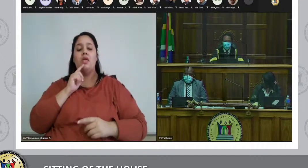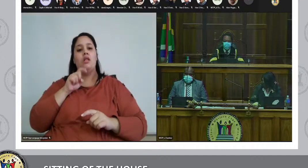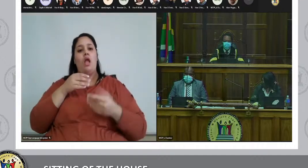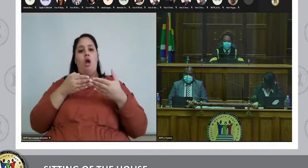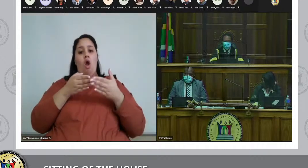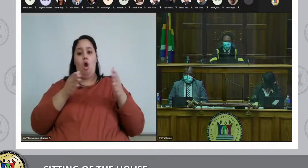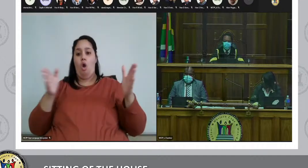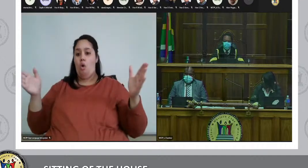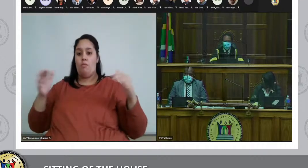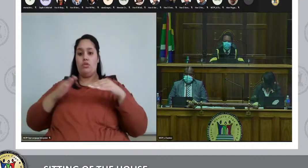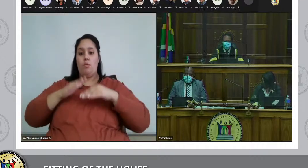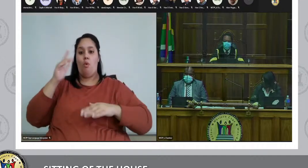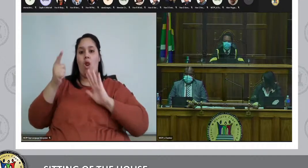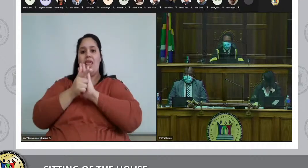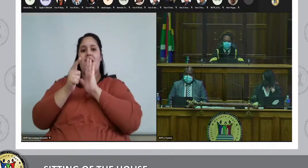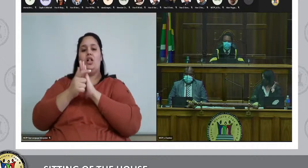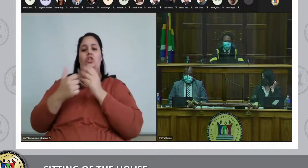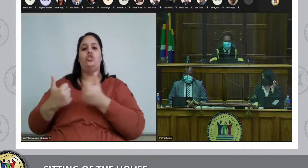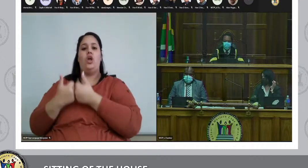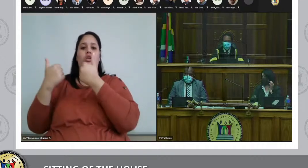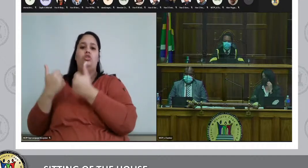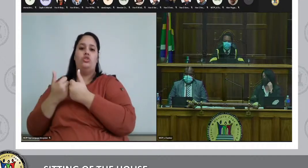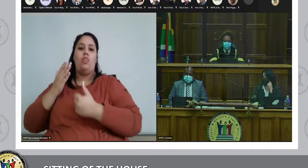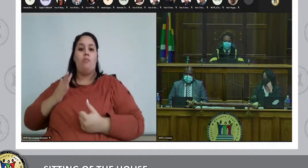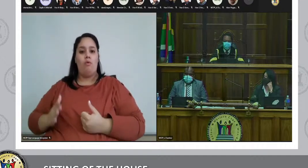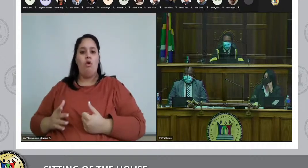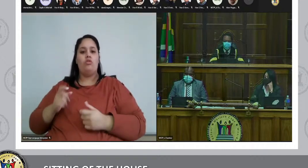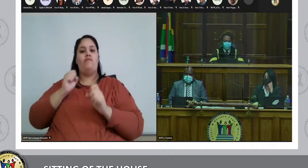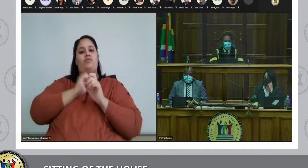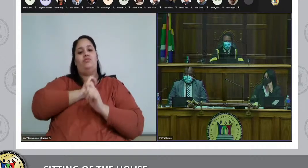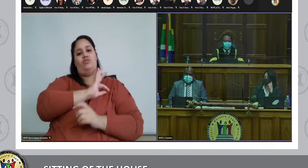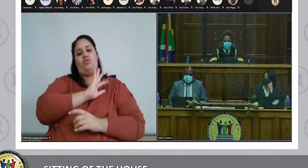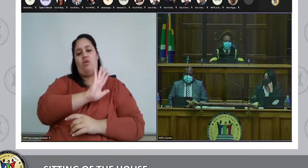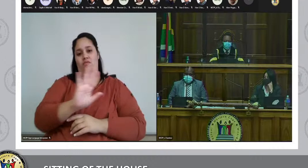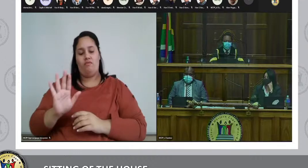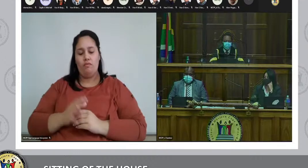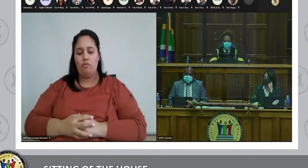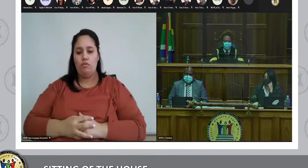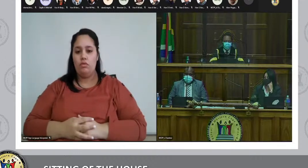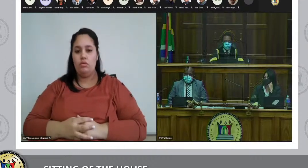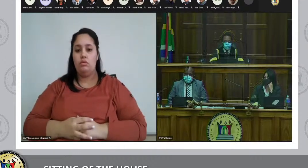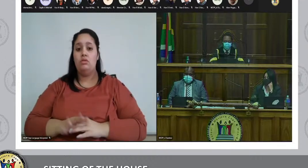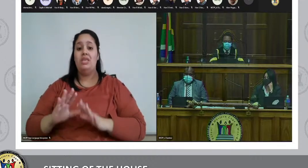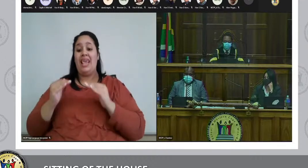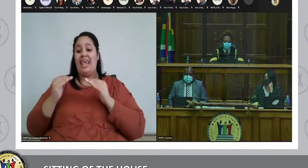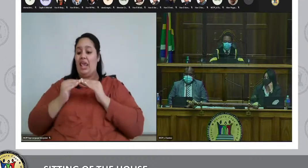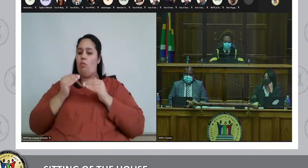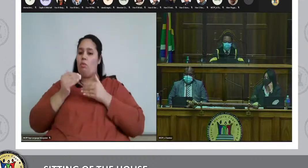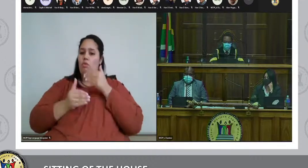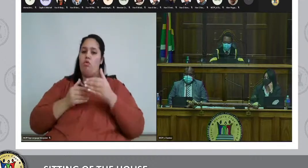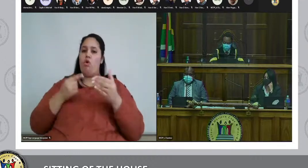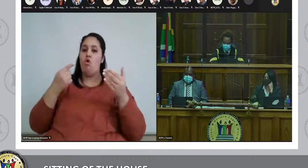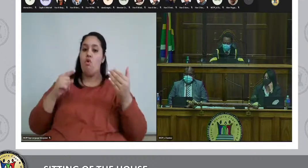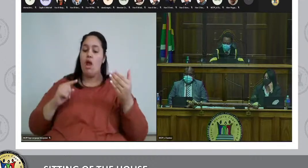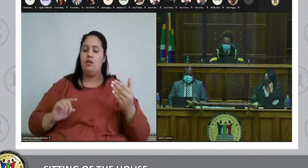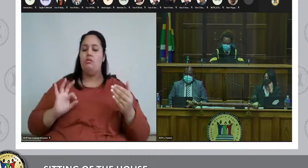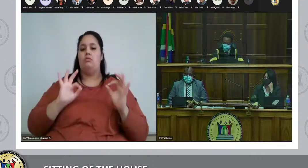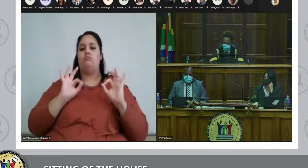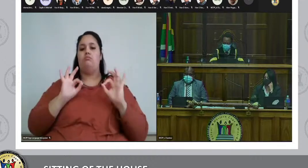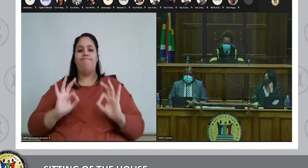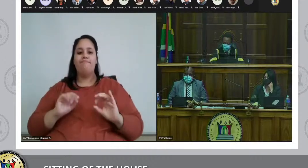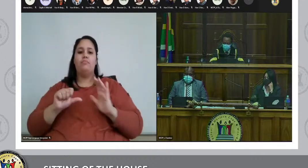door to extend legal challenges on the part of the employee. Equally, procedural correctness is of